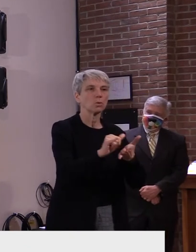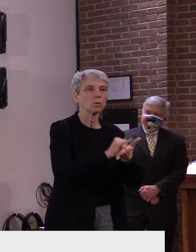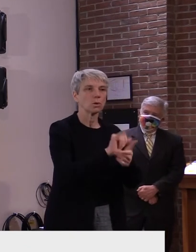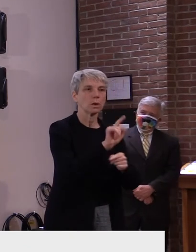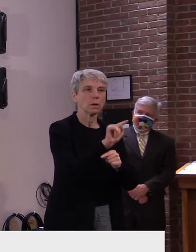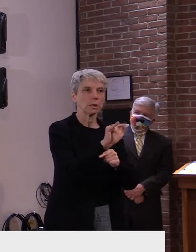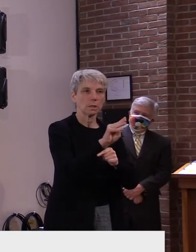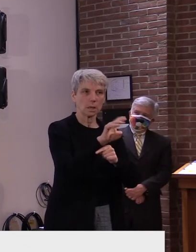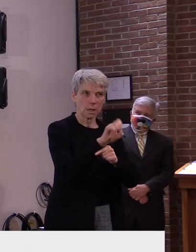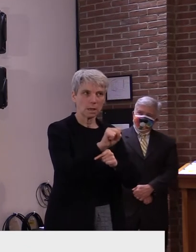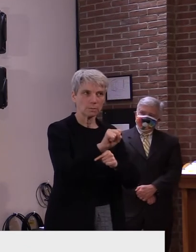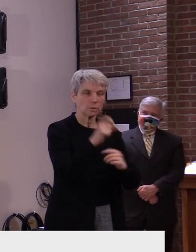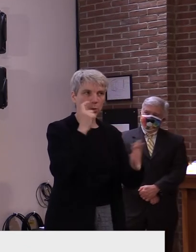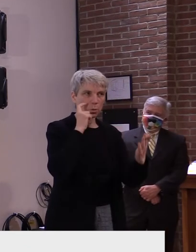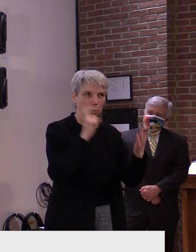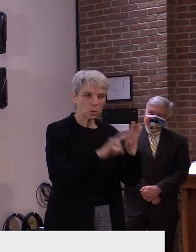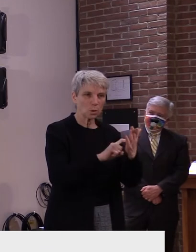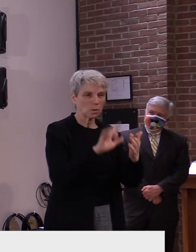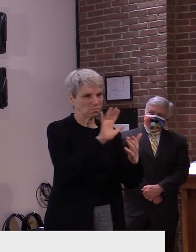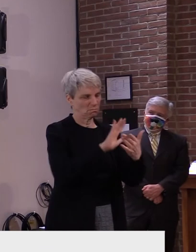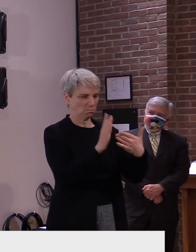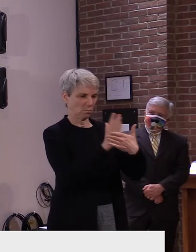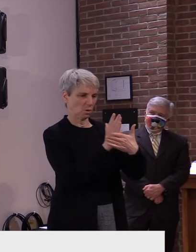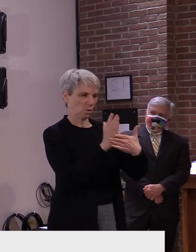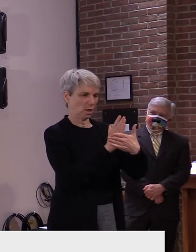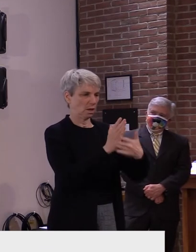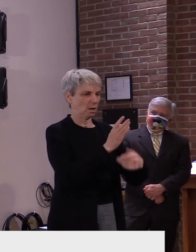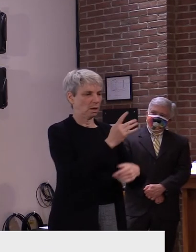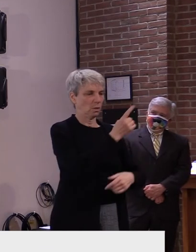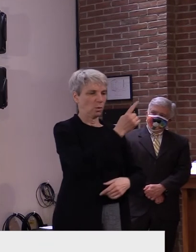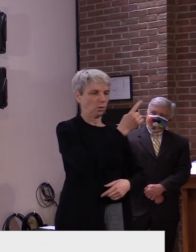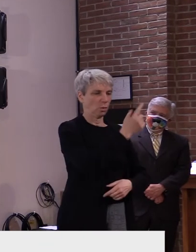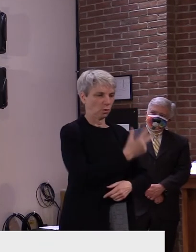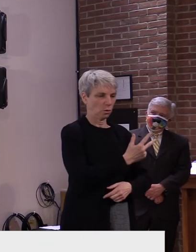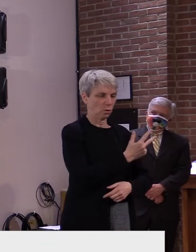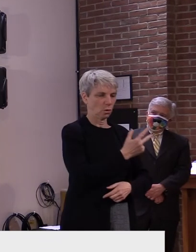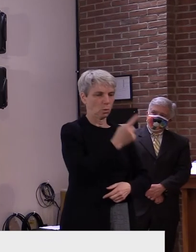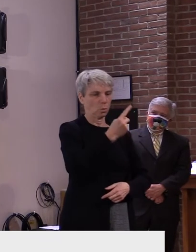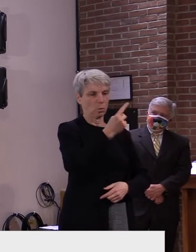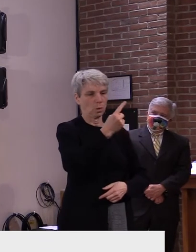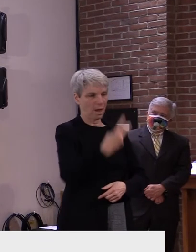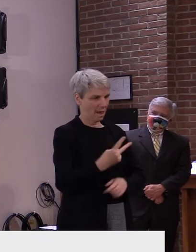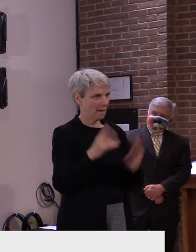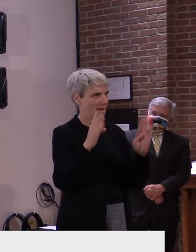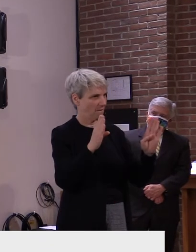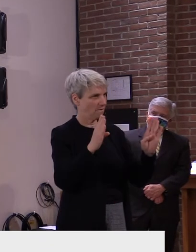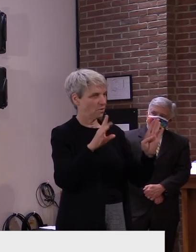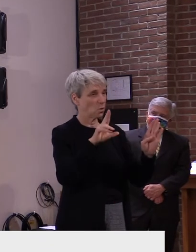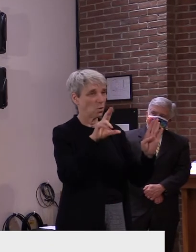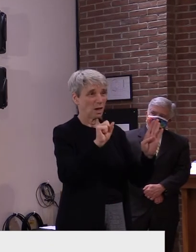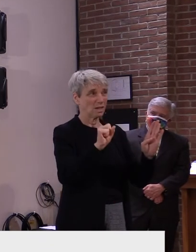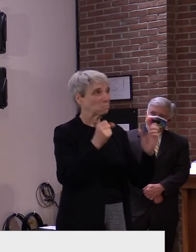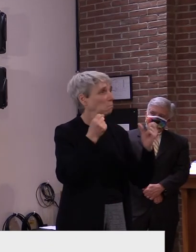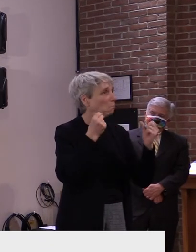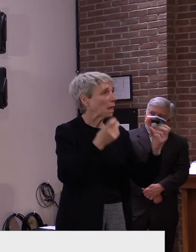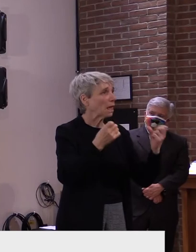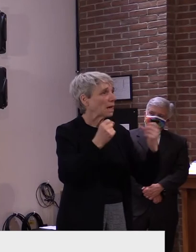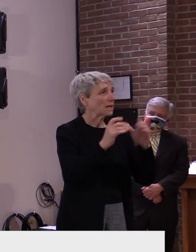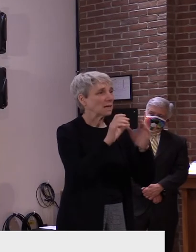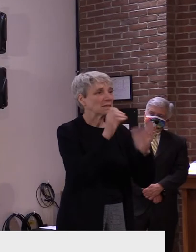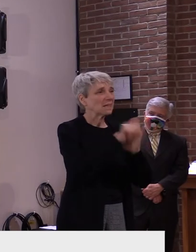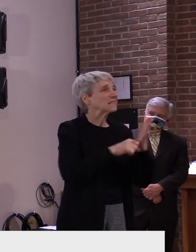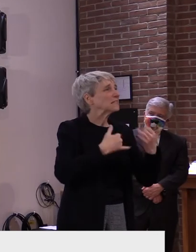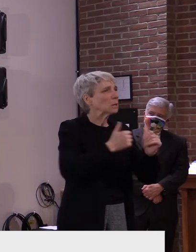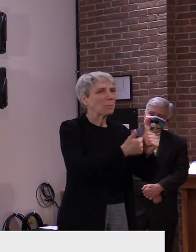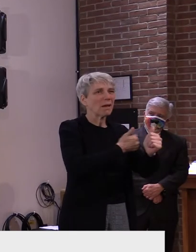not half but somewhere between a third and a half of the of the country that hasn't reached its target of testing and then you see